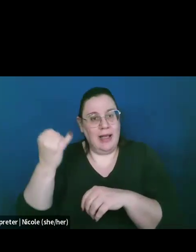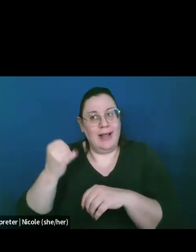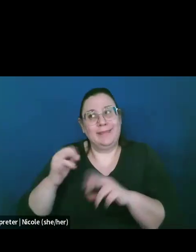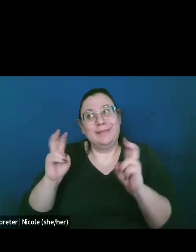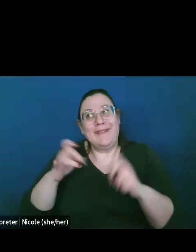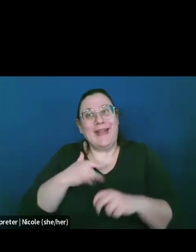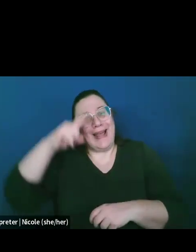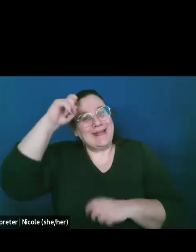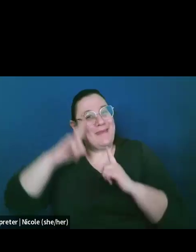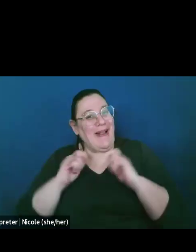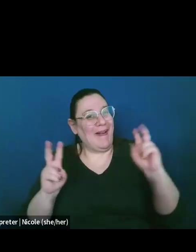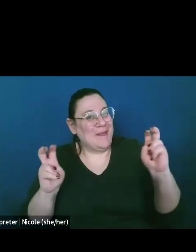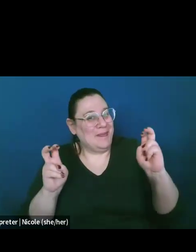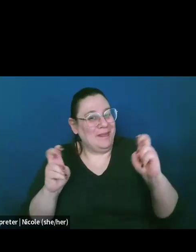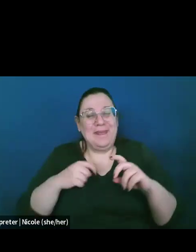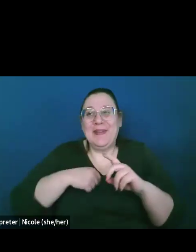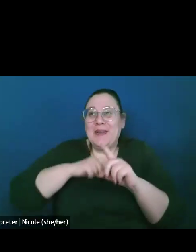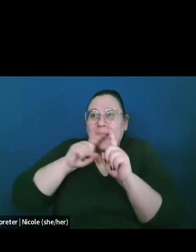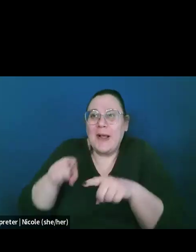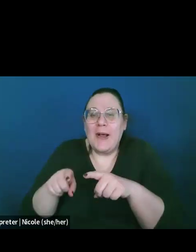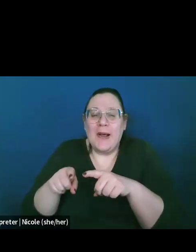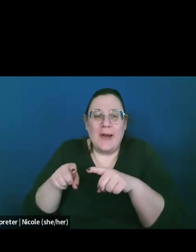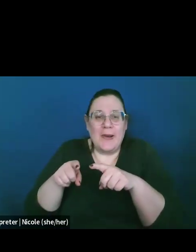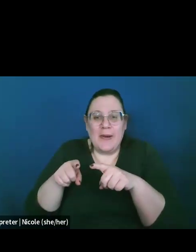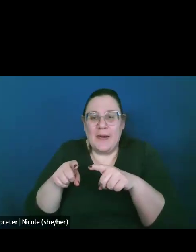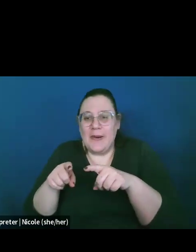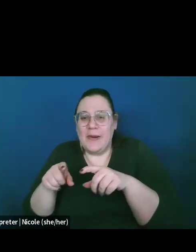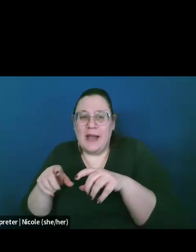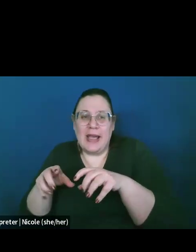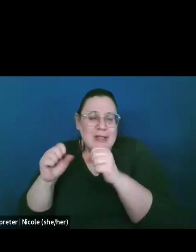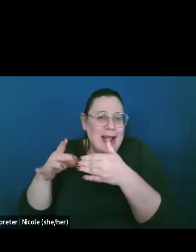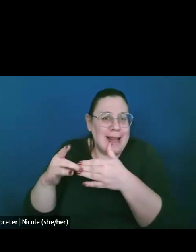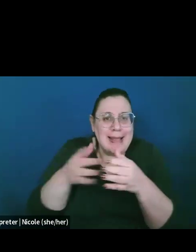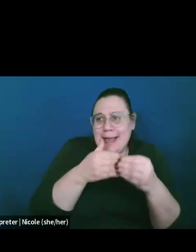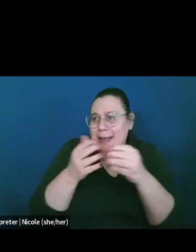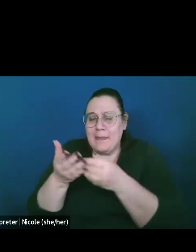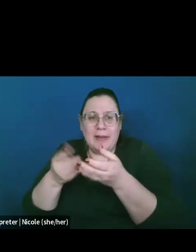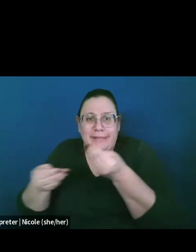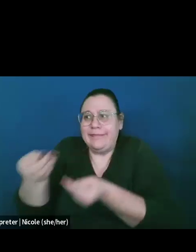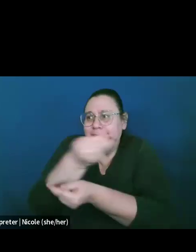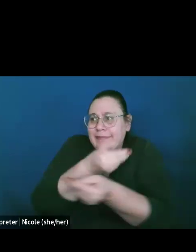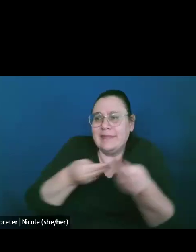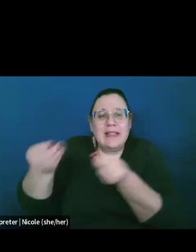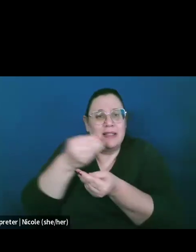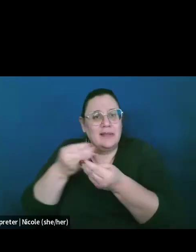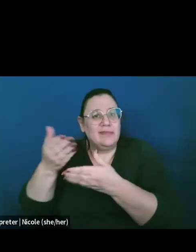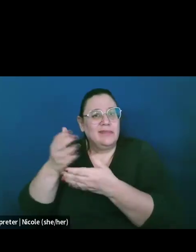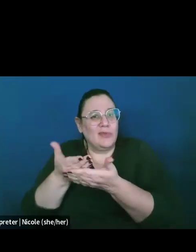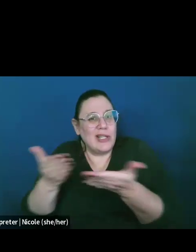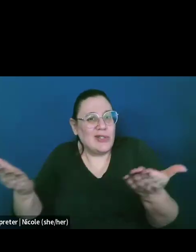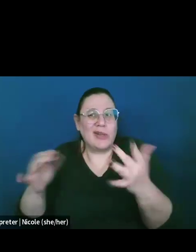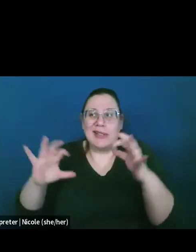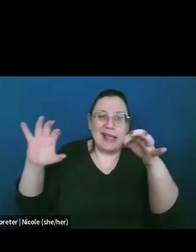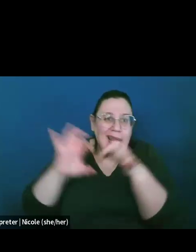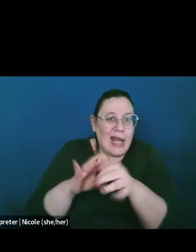that you kind of go in and you all kind of leave, but that's the whole point of sharing resources and connections and things like that.